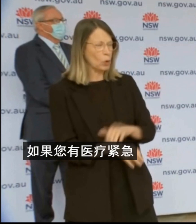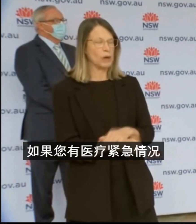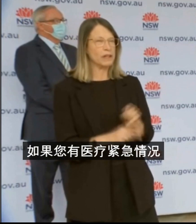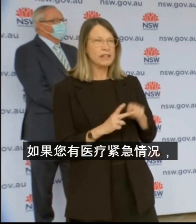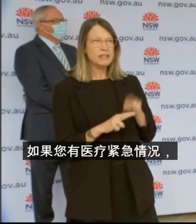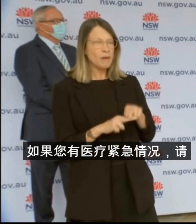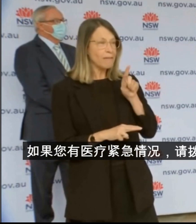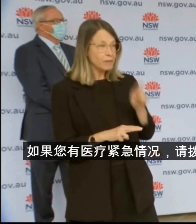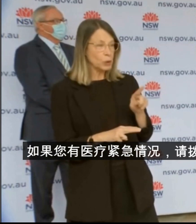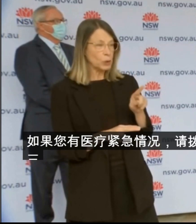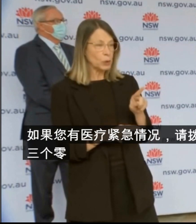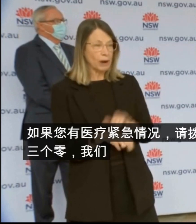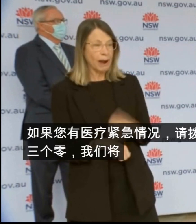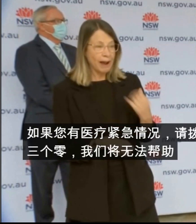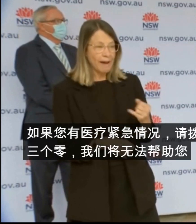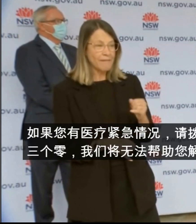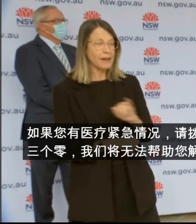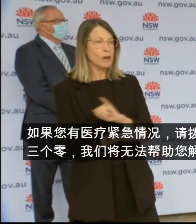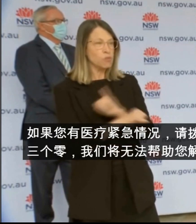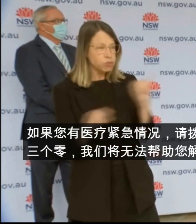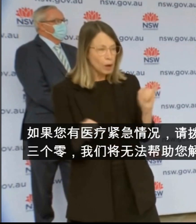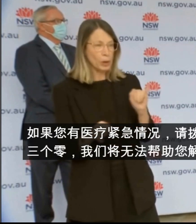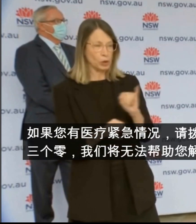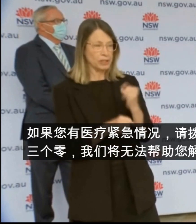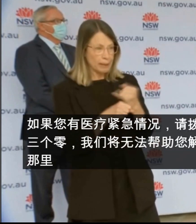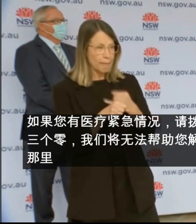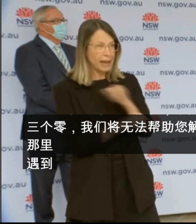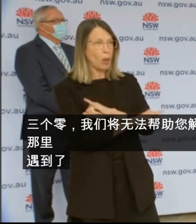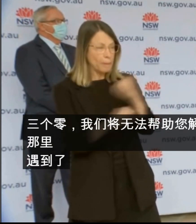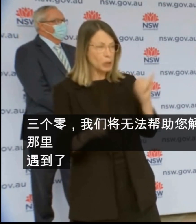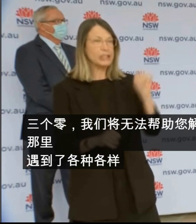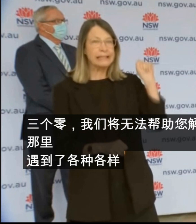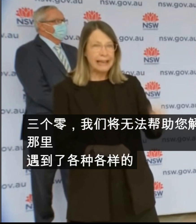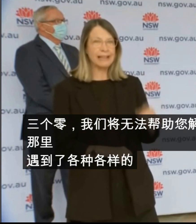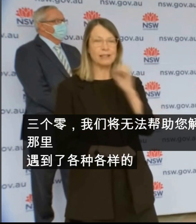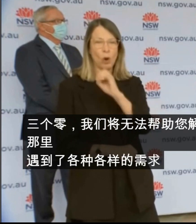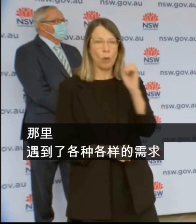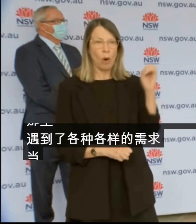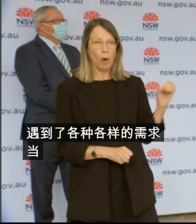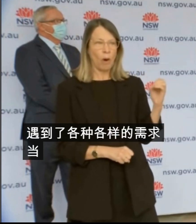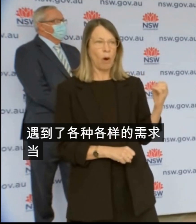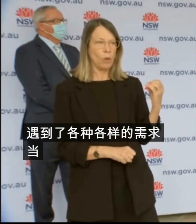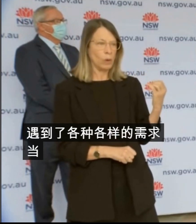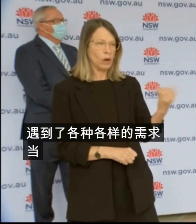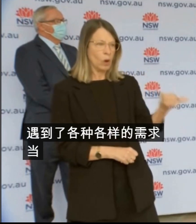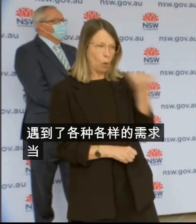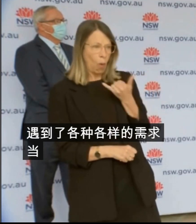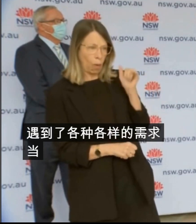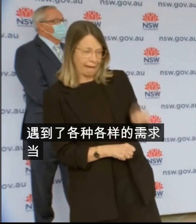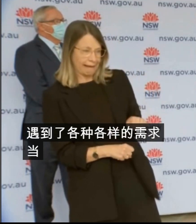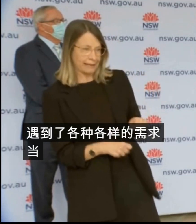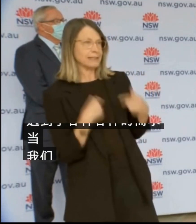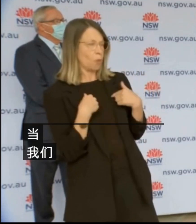medical emergency, dial 000 and we will be there. But with the sorts of demand that we're experiencing at the